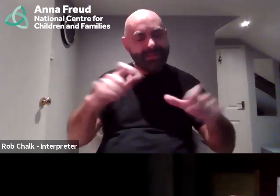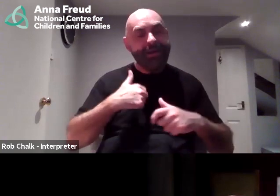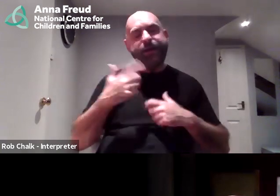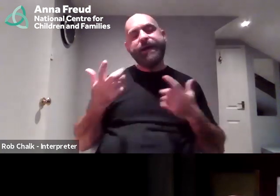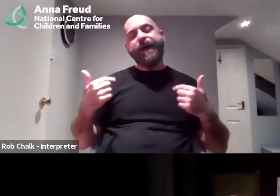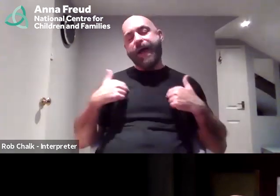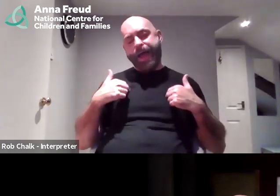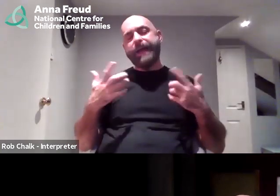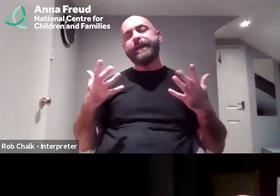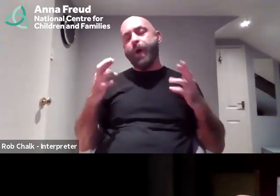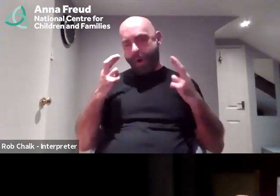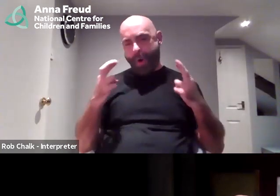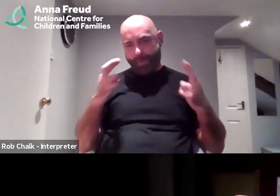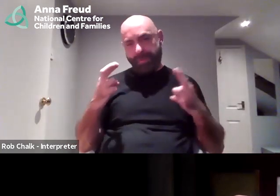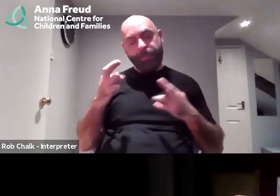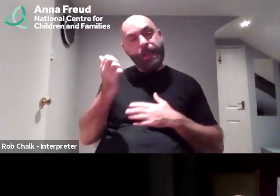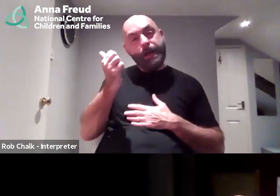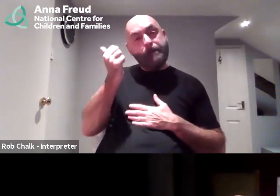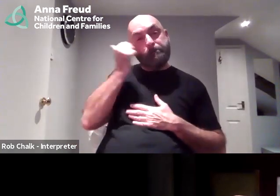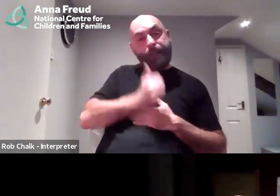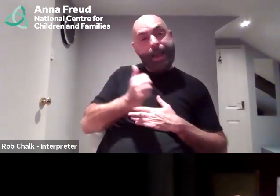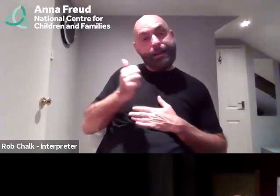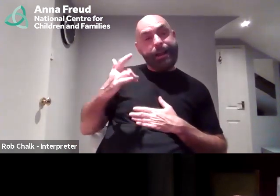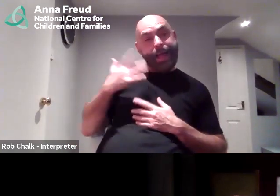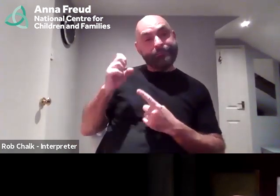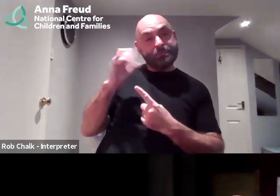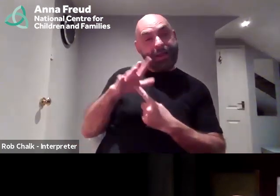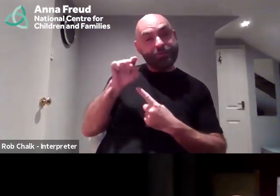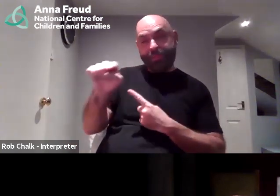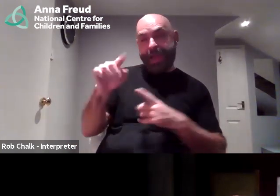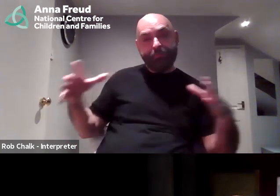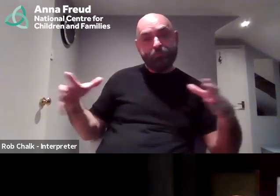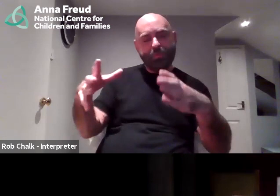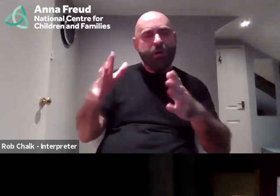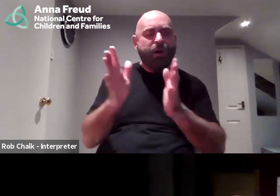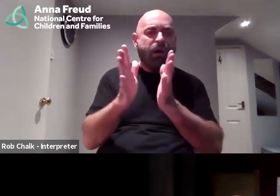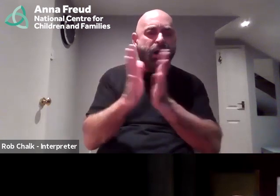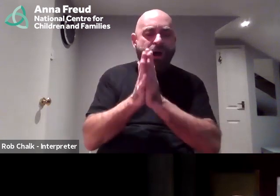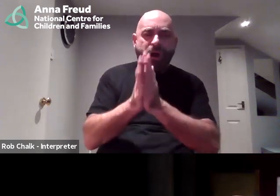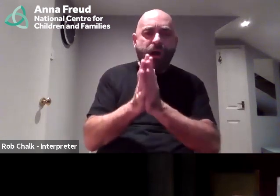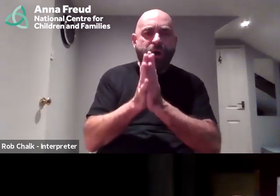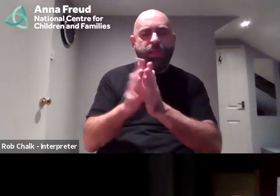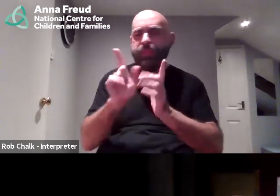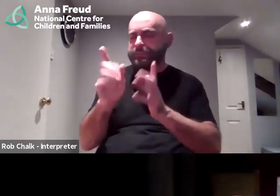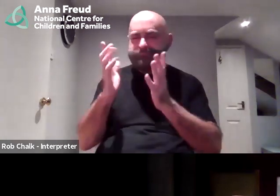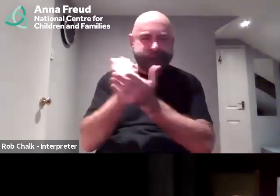take heart from the Black Lives Matter movement. That was an outpouring,